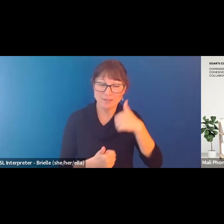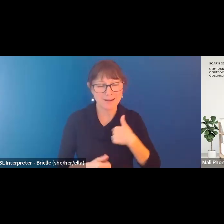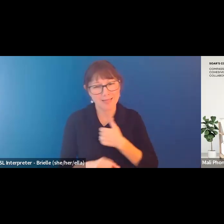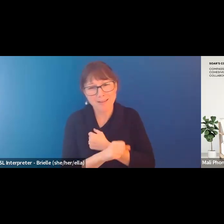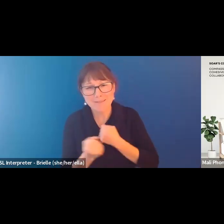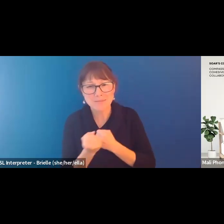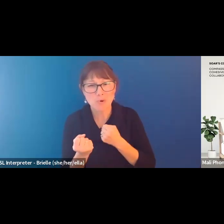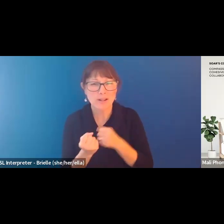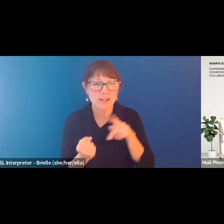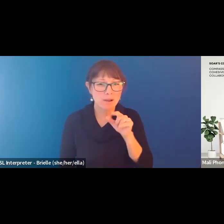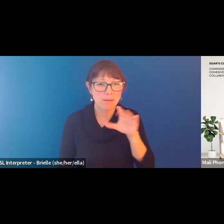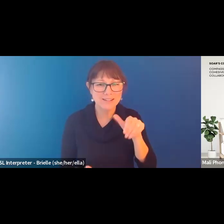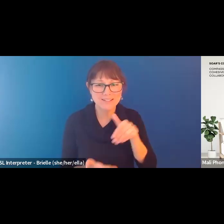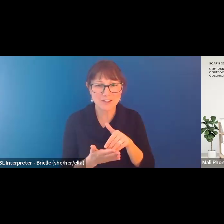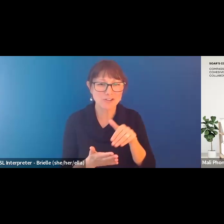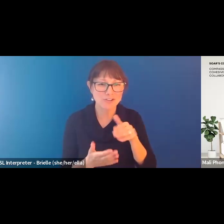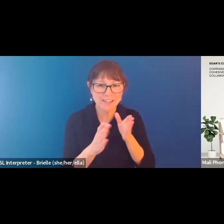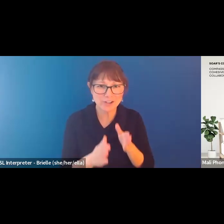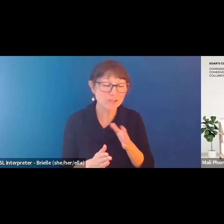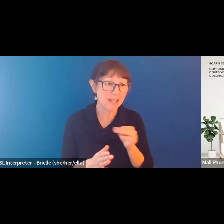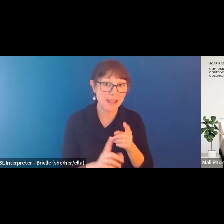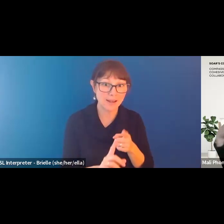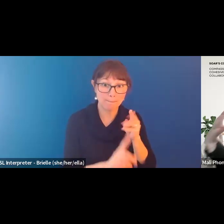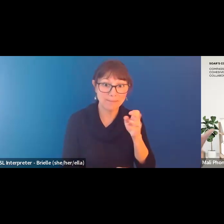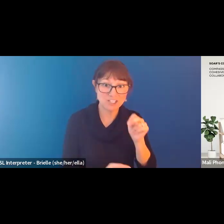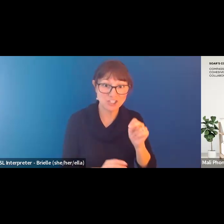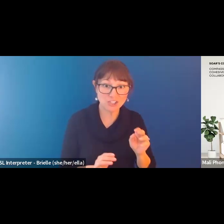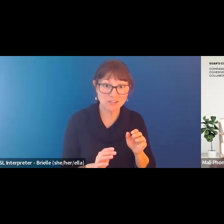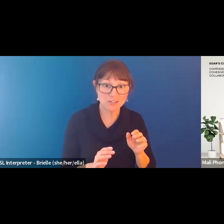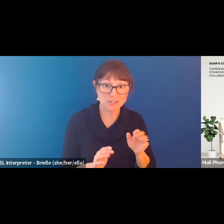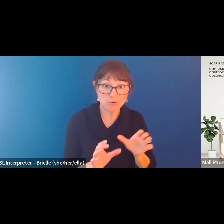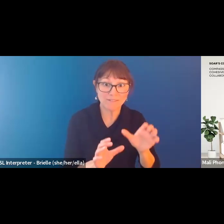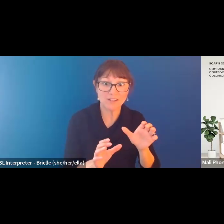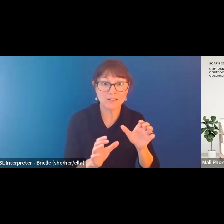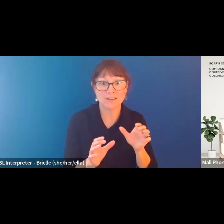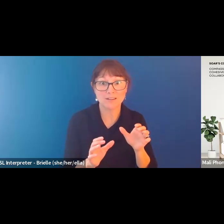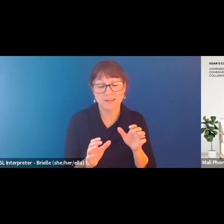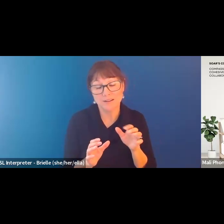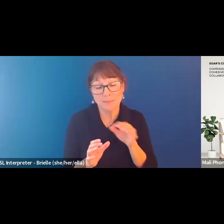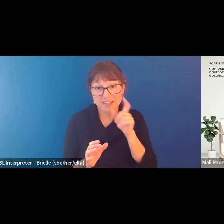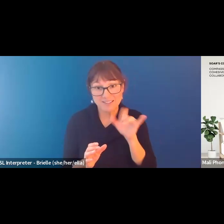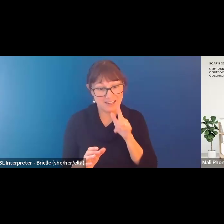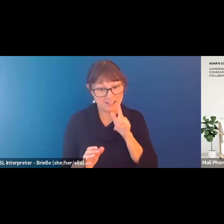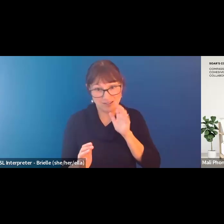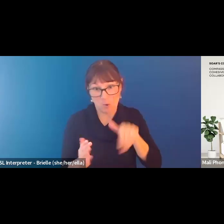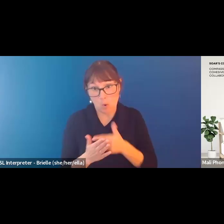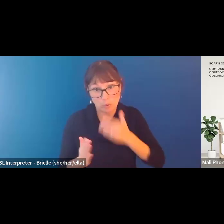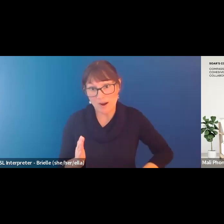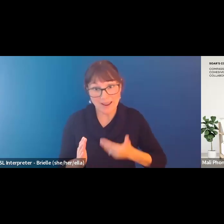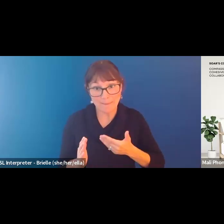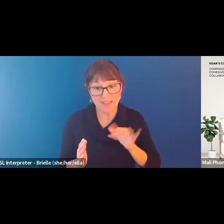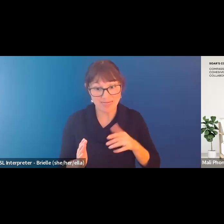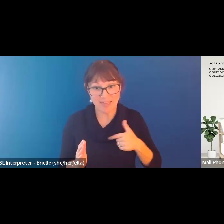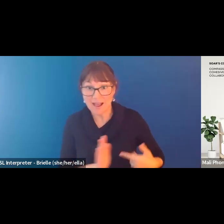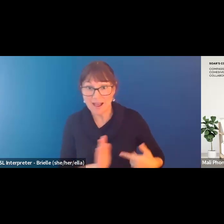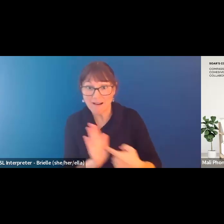leaders and mission driven organizations because that's the whole of who I am. And I bring that forth through